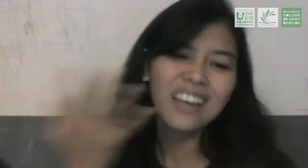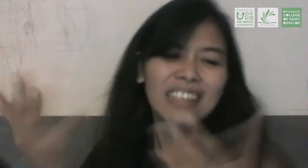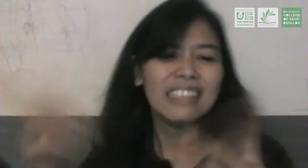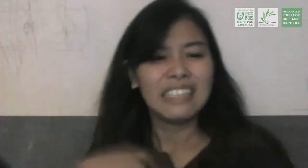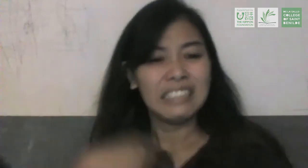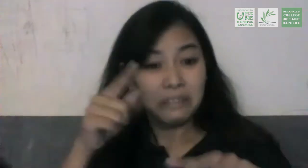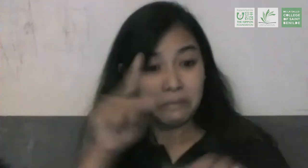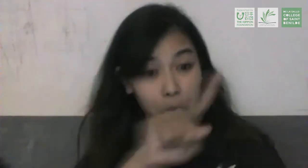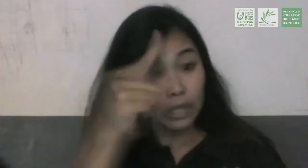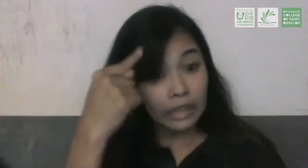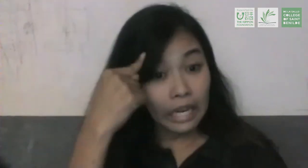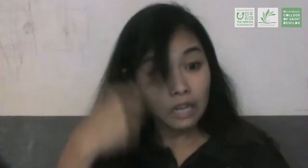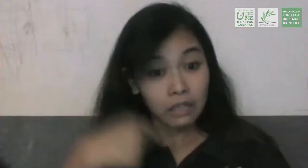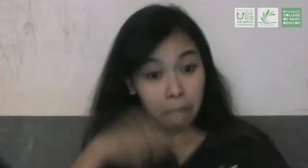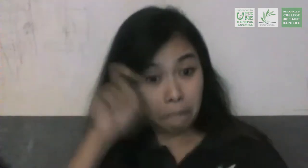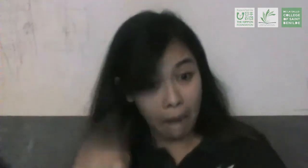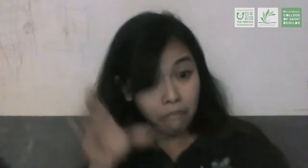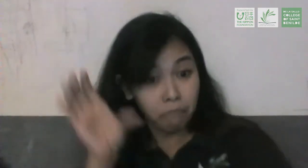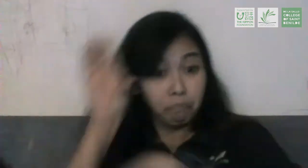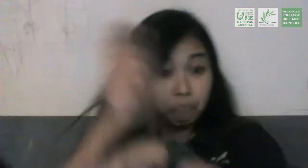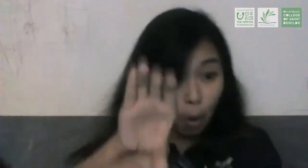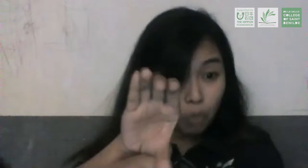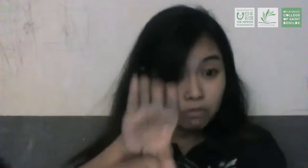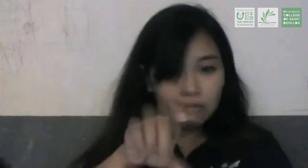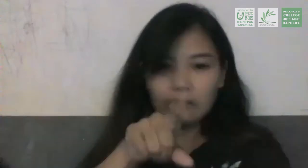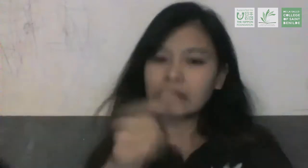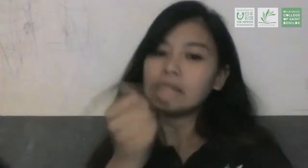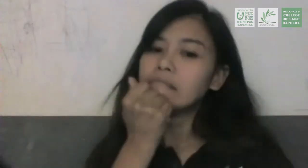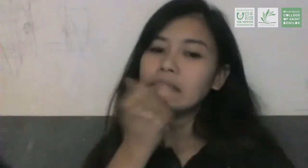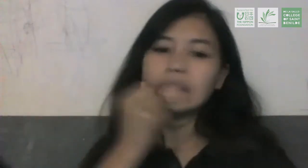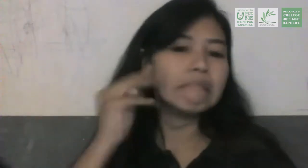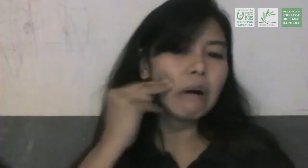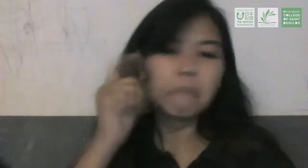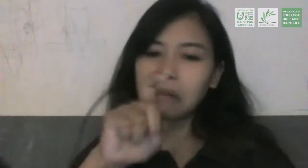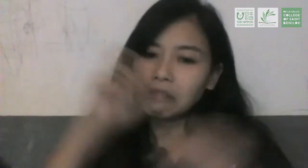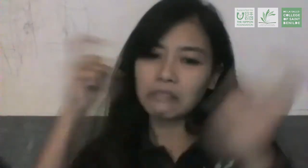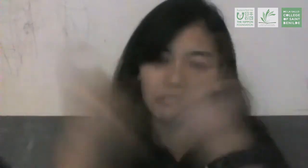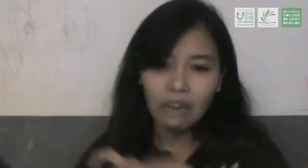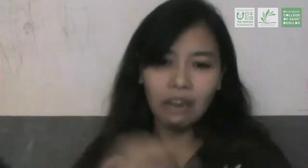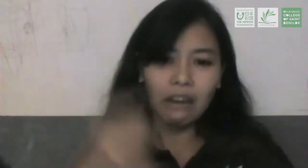terms of their home signs. So perhaps maybe that's